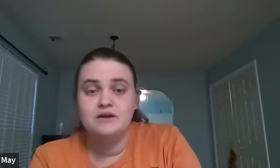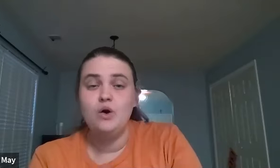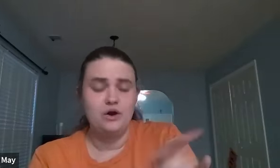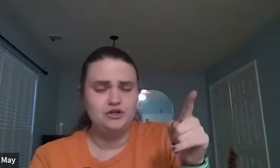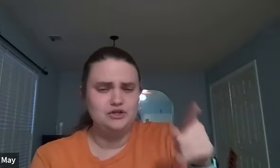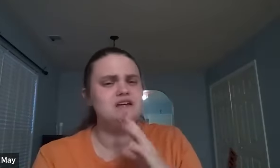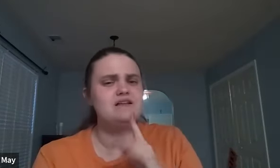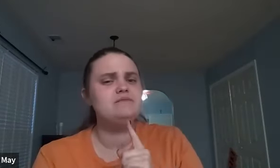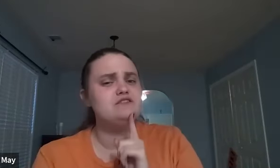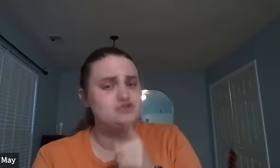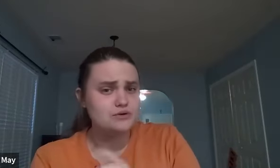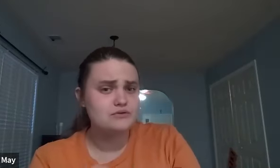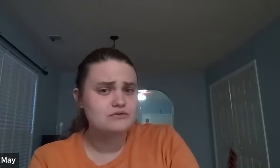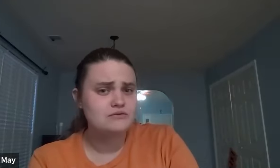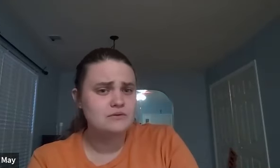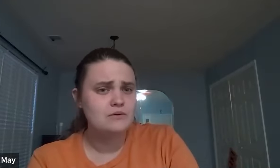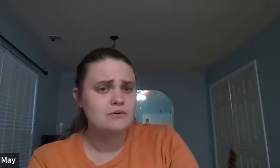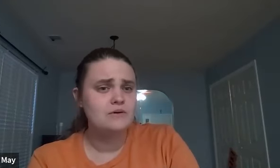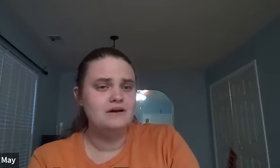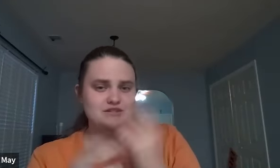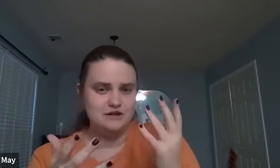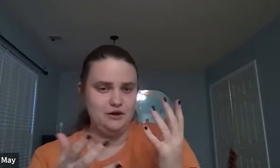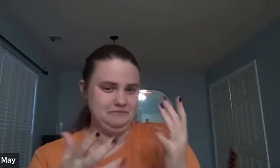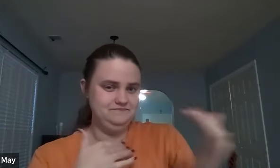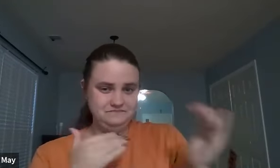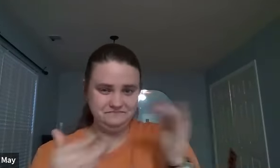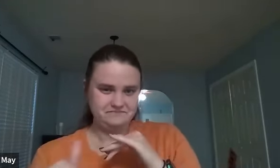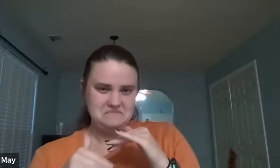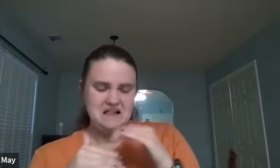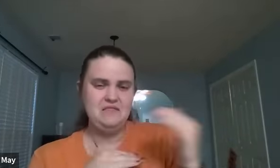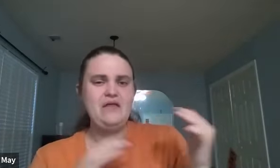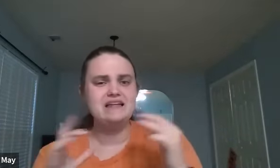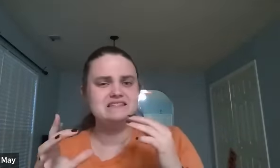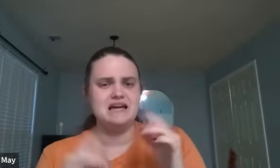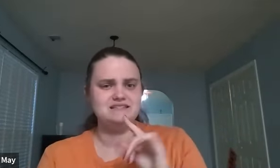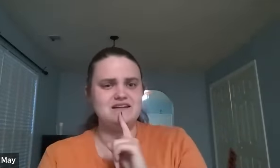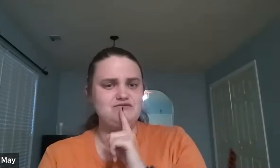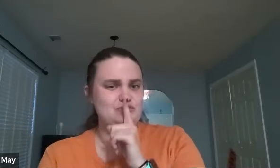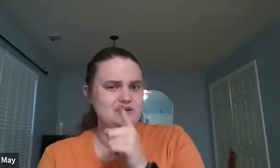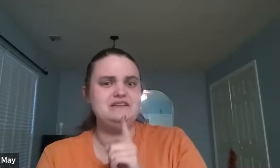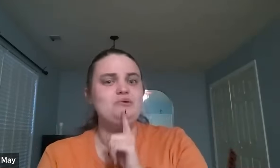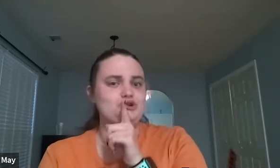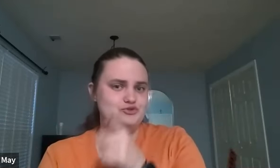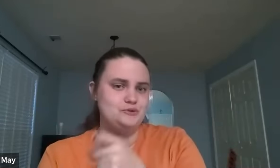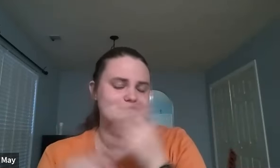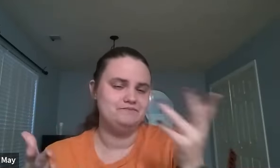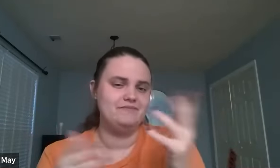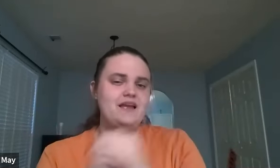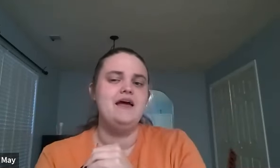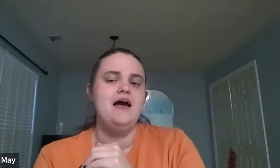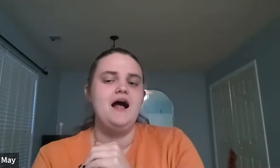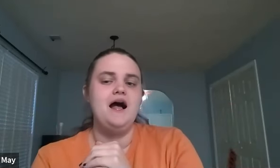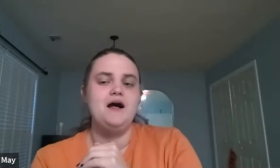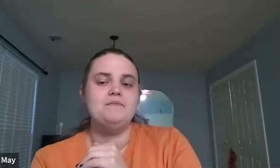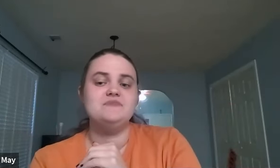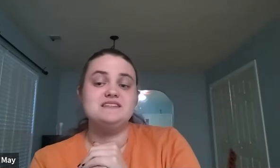Or are you telling me the truth? So that's that sign for really or true. The sign